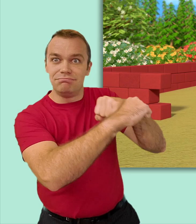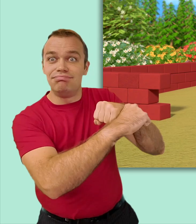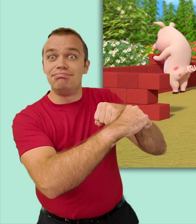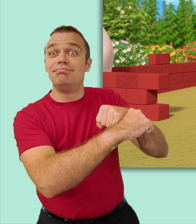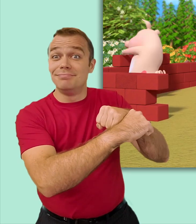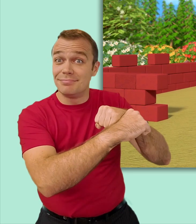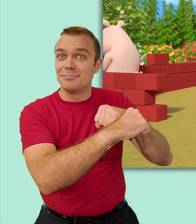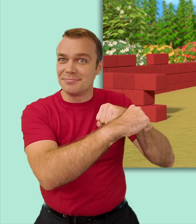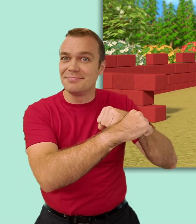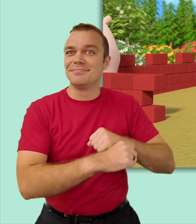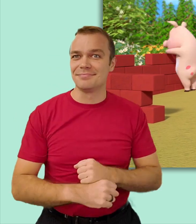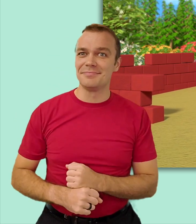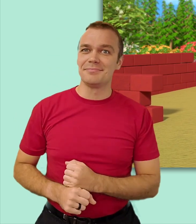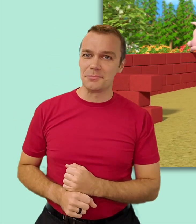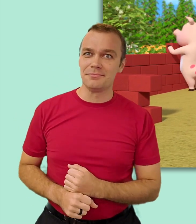pretty house.